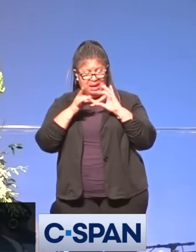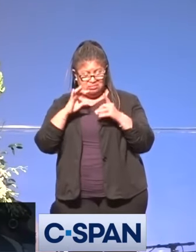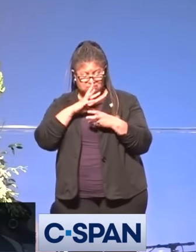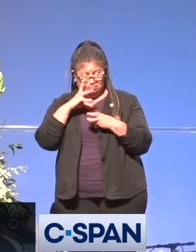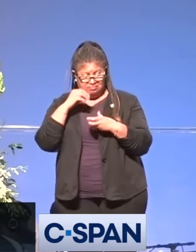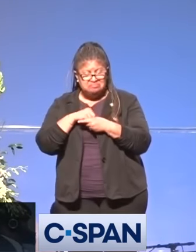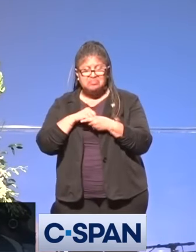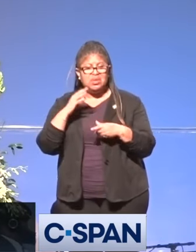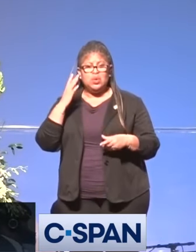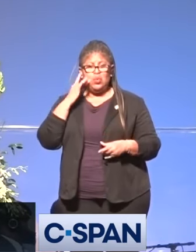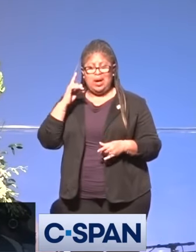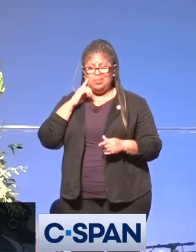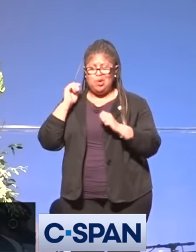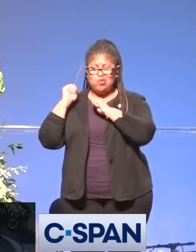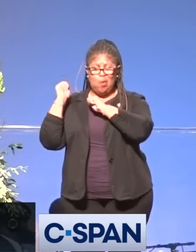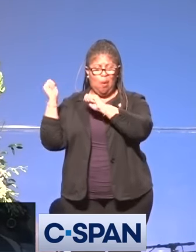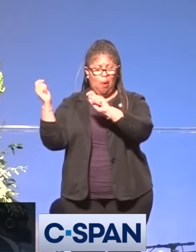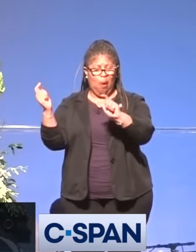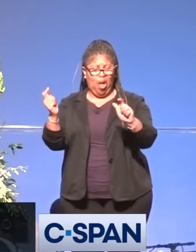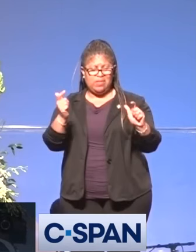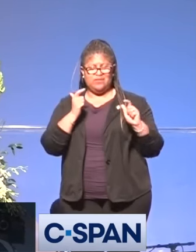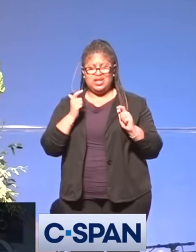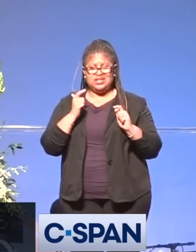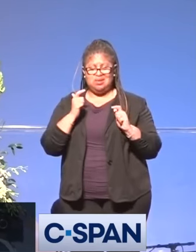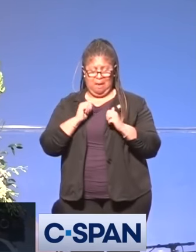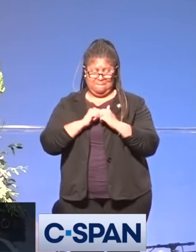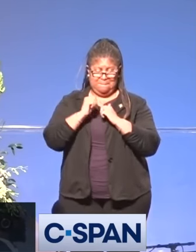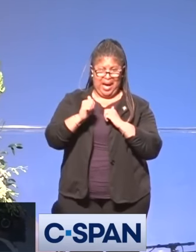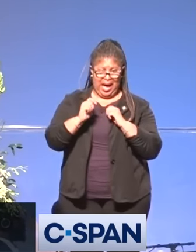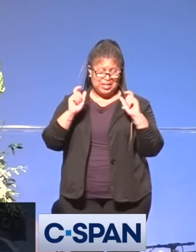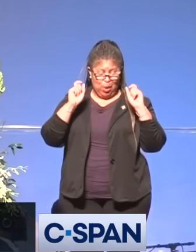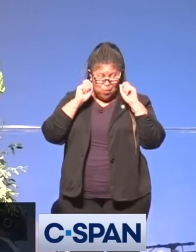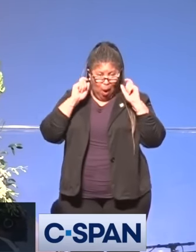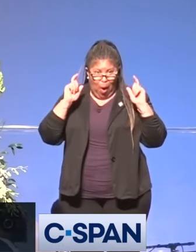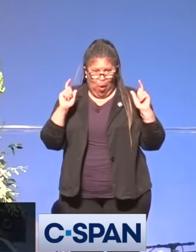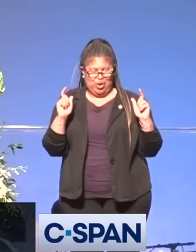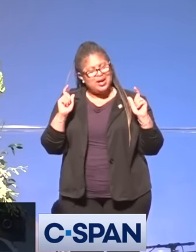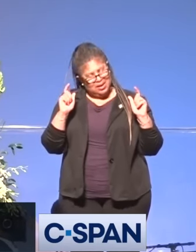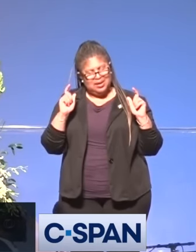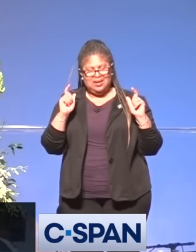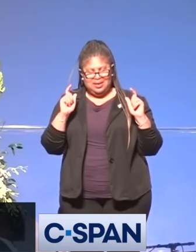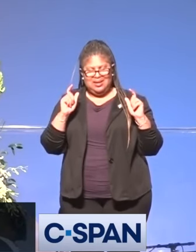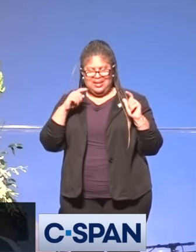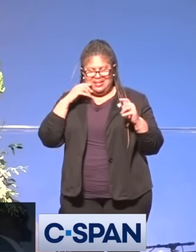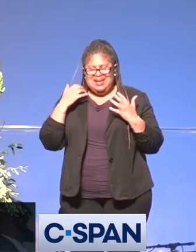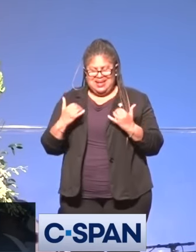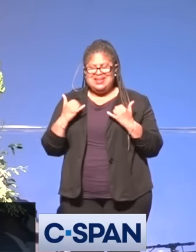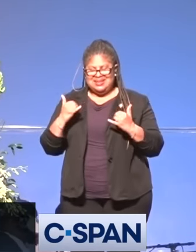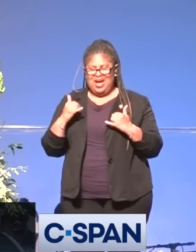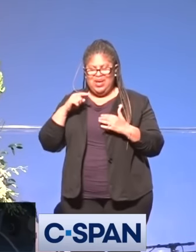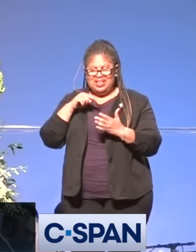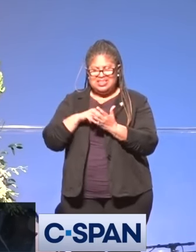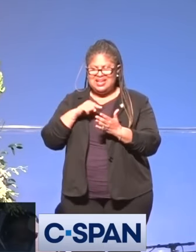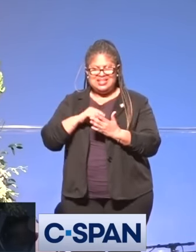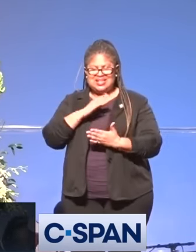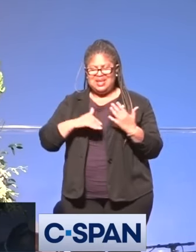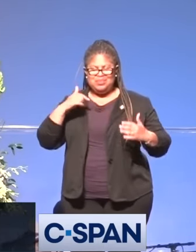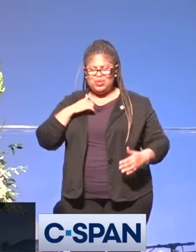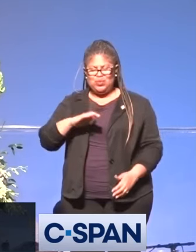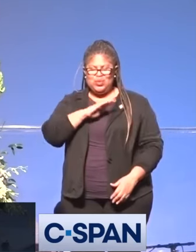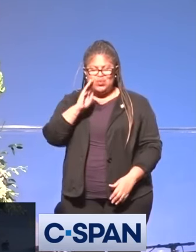because all of us are beyond woke. The pinnacle for you is something we will never